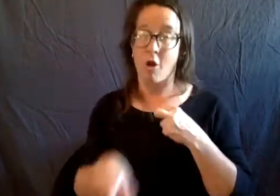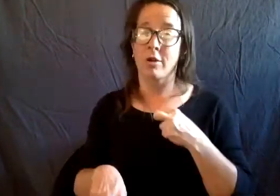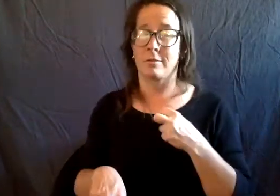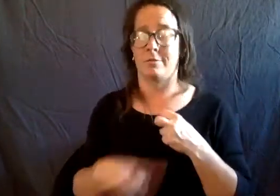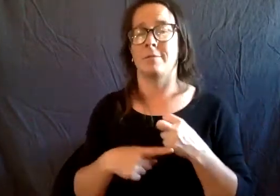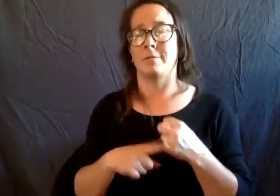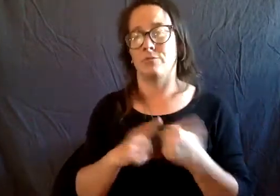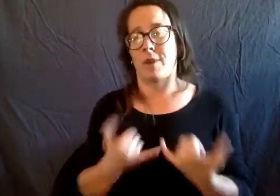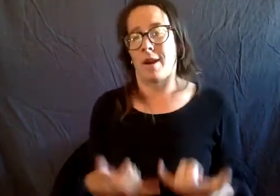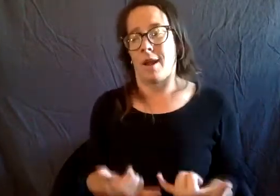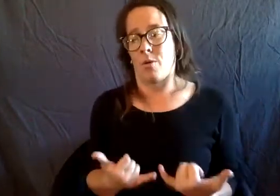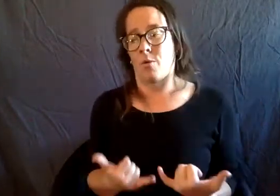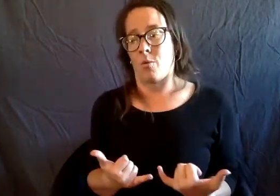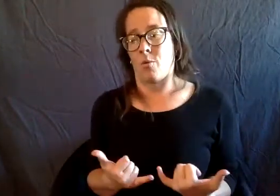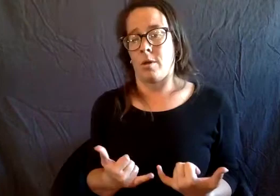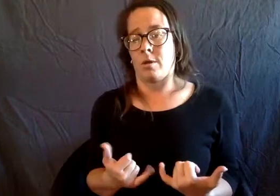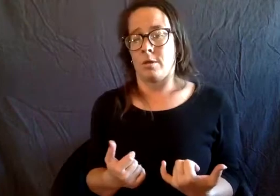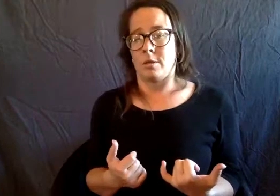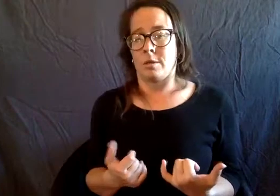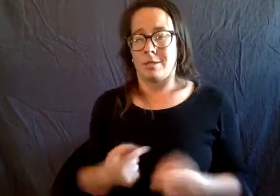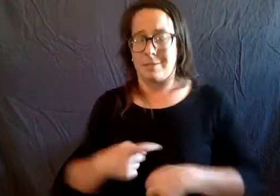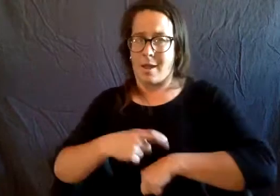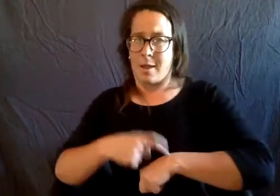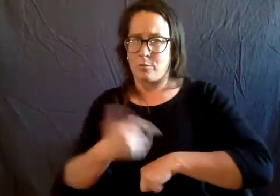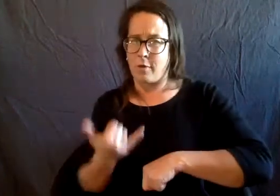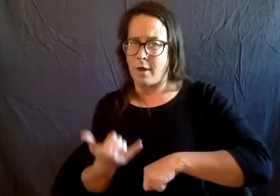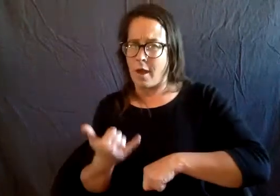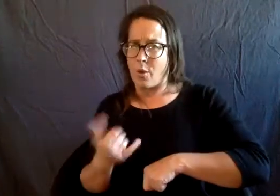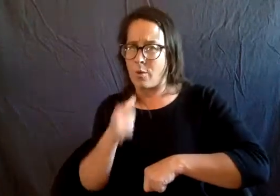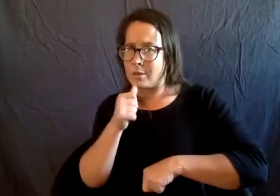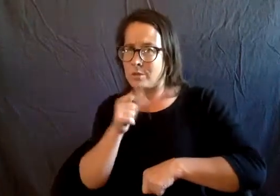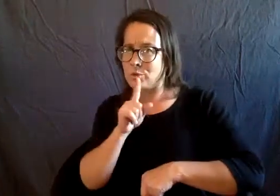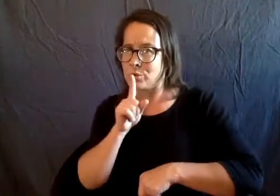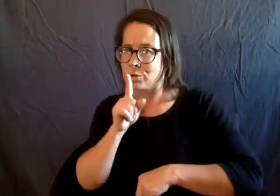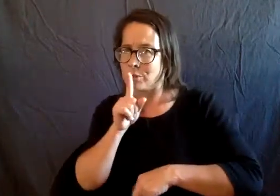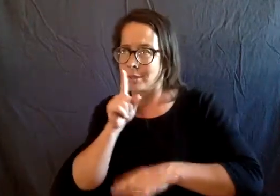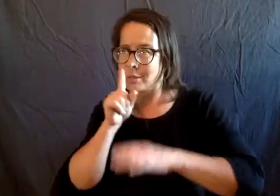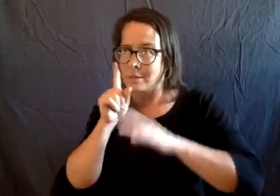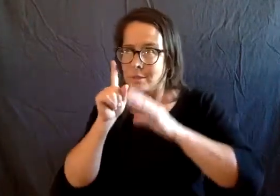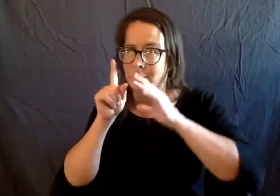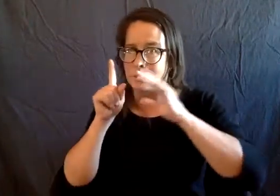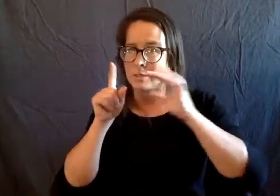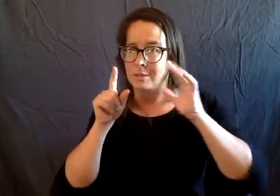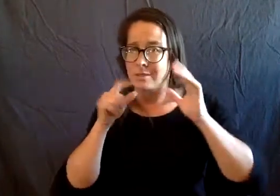it's hard. It's hard right now in so uncertain times to wrap my head